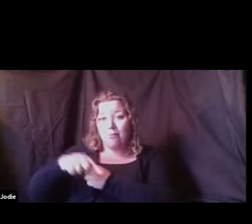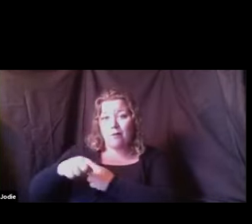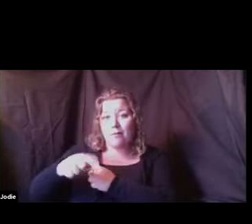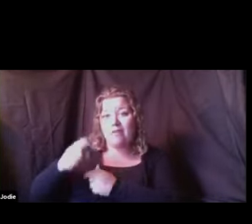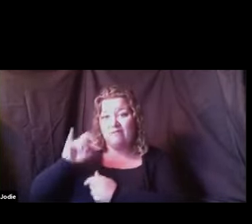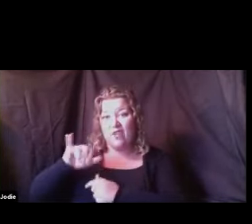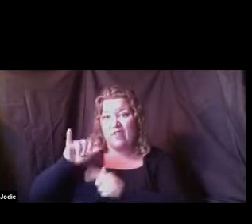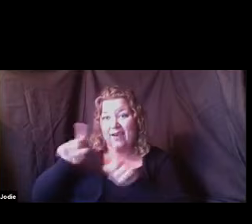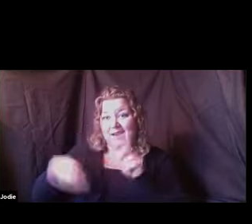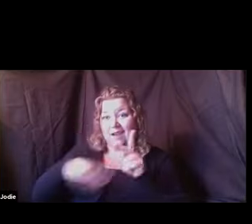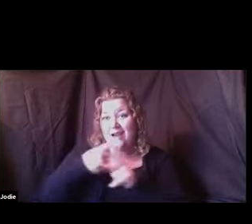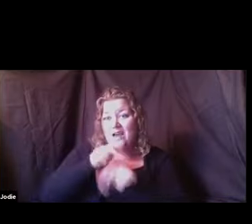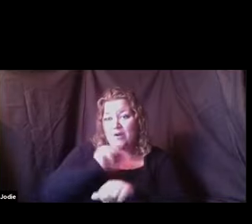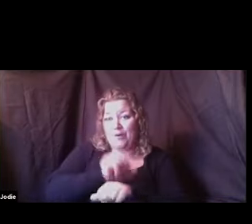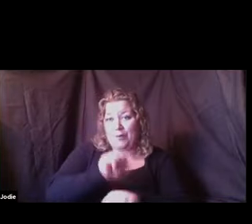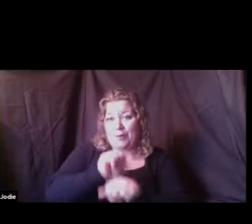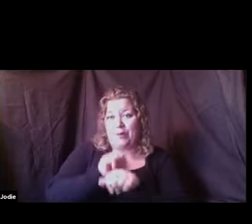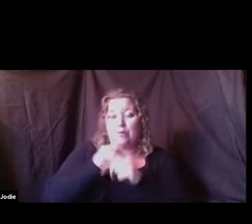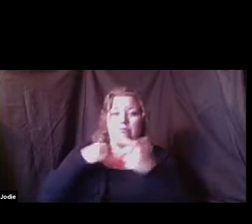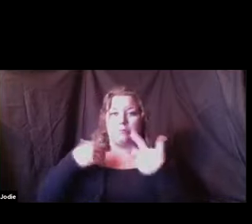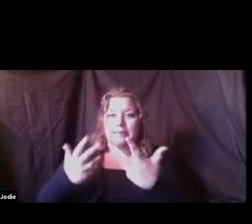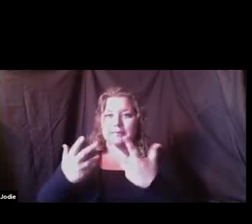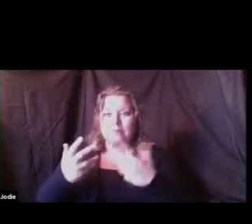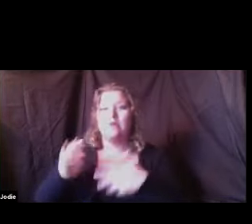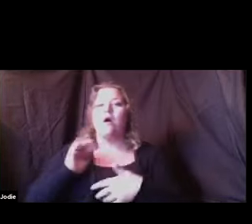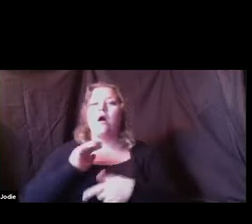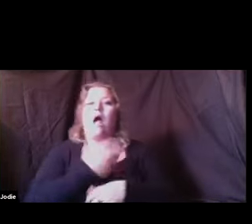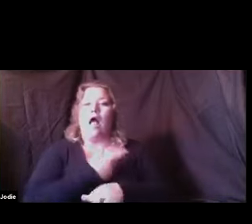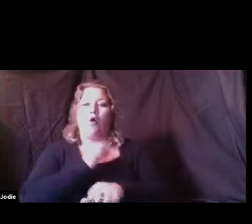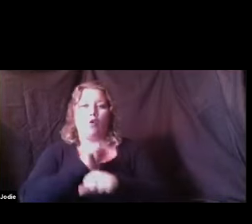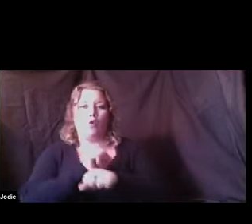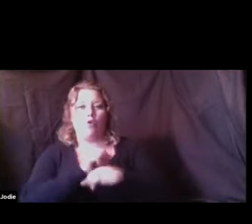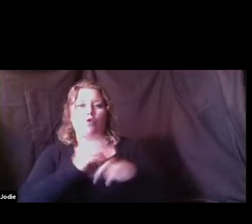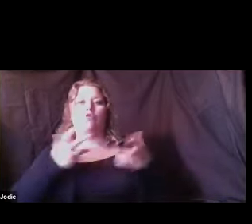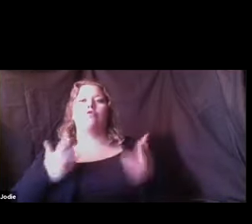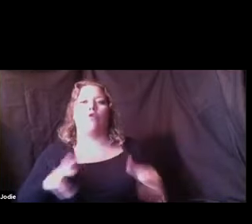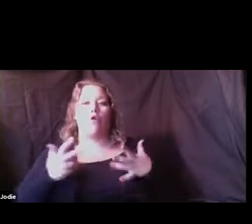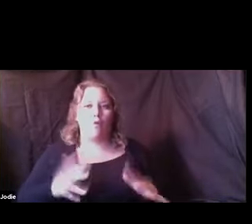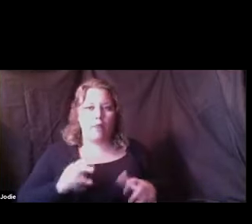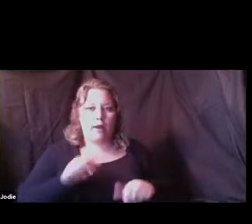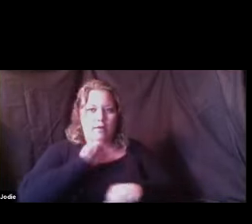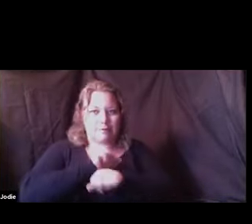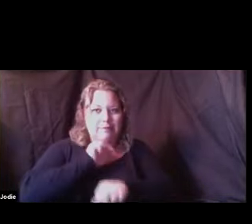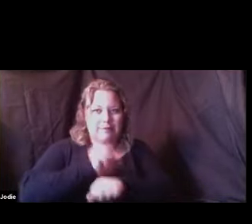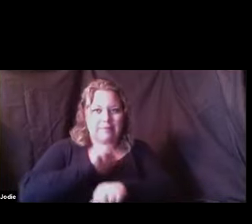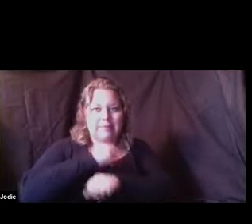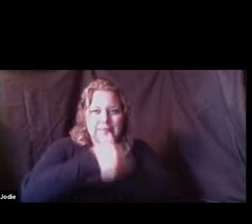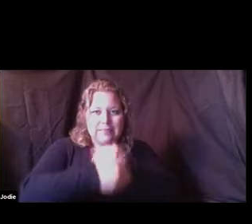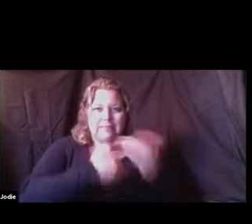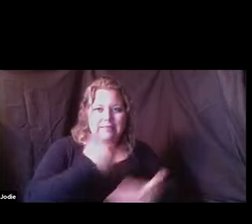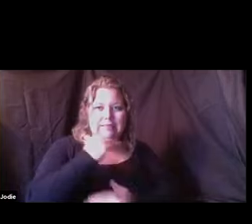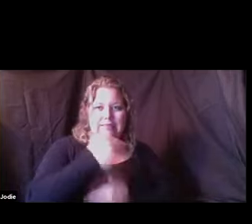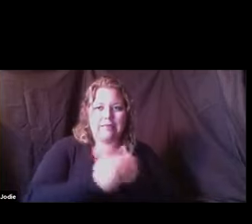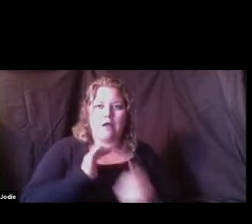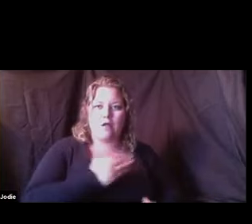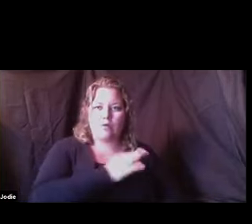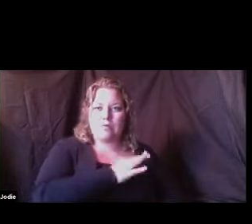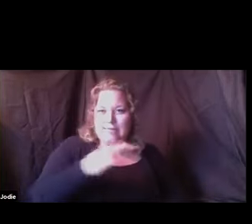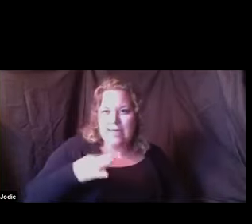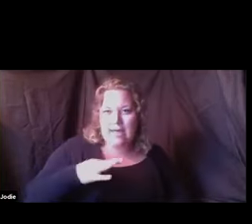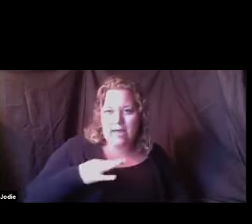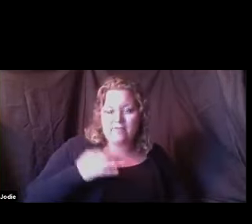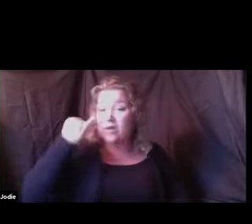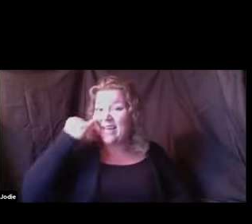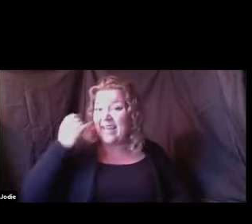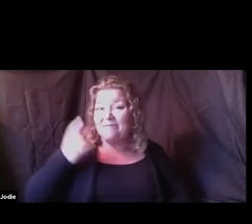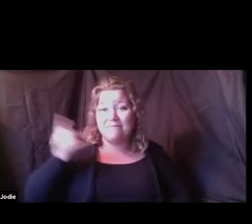team is already, doing a lot, and so that was worrisome to us. And I just